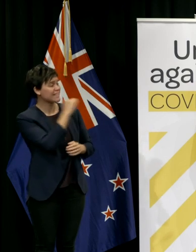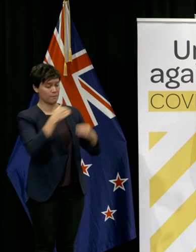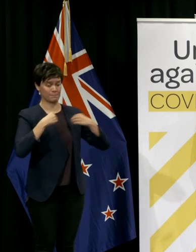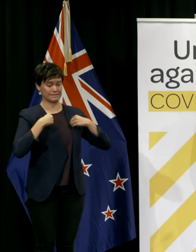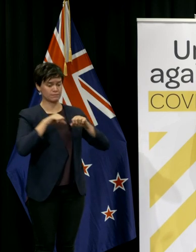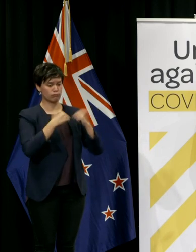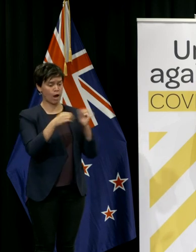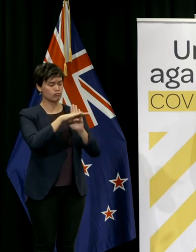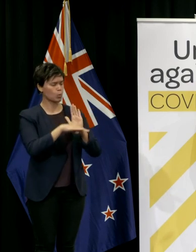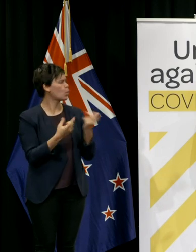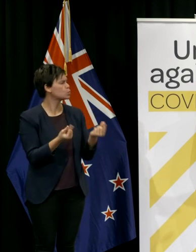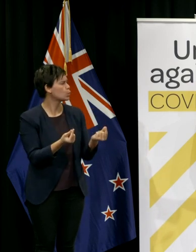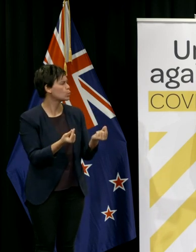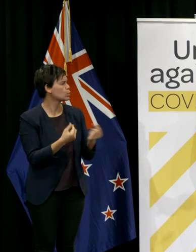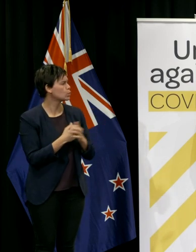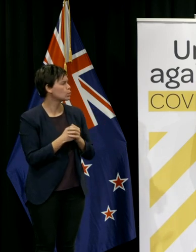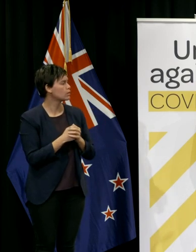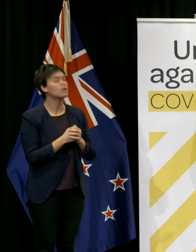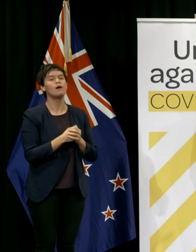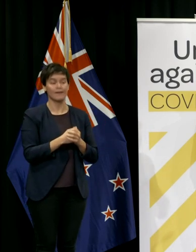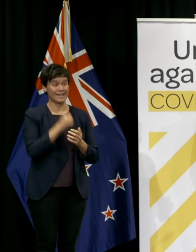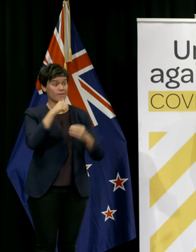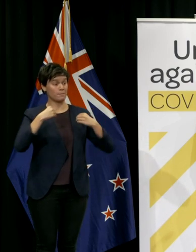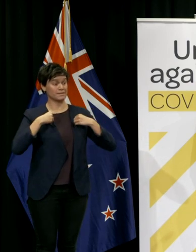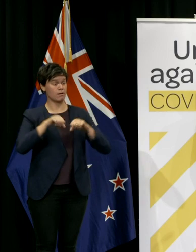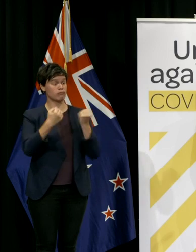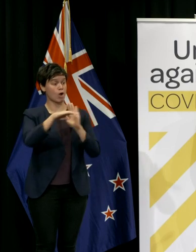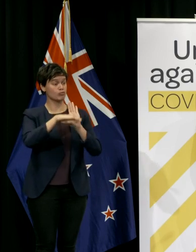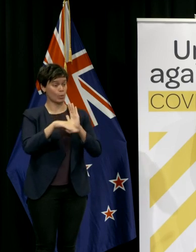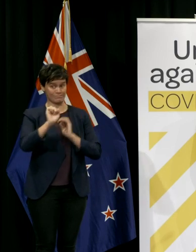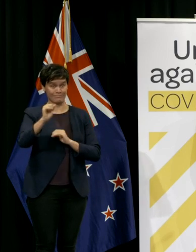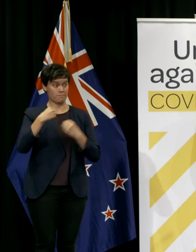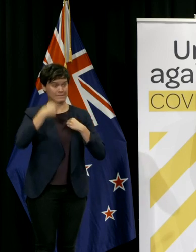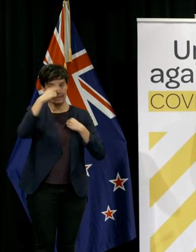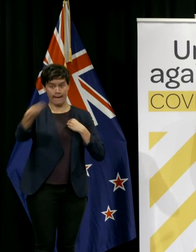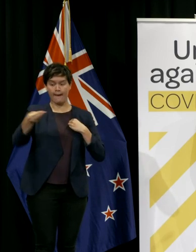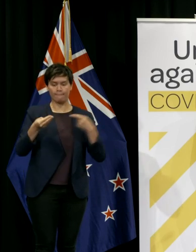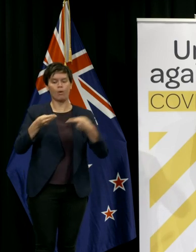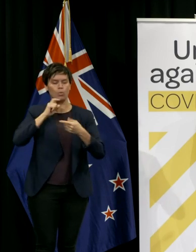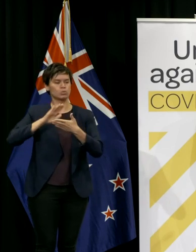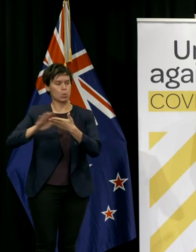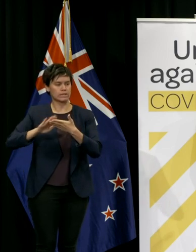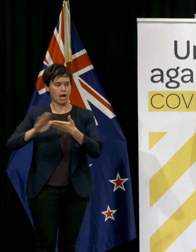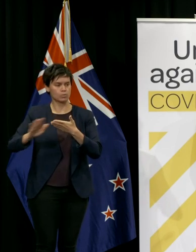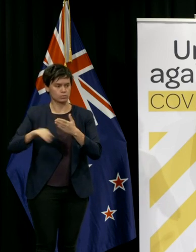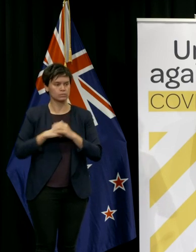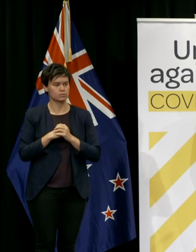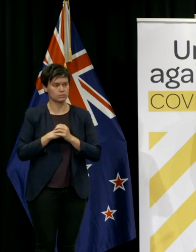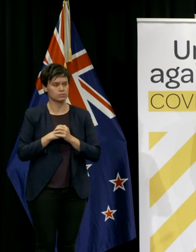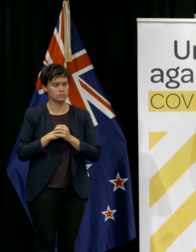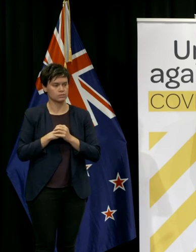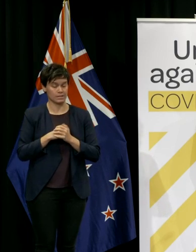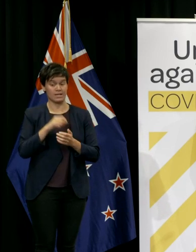we'll take those one at a time, but we'll take that quite seriously. Those powers do allow us to go into premises. Of course,